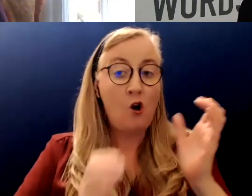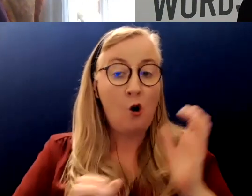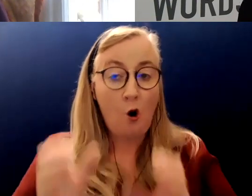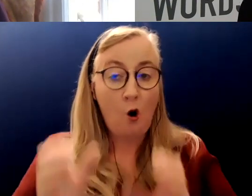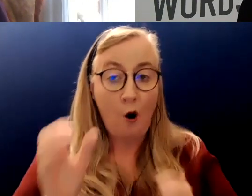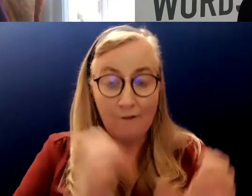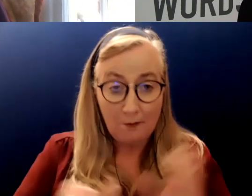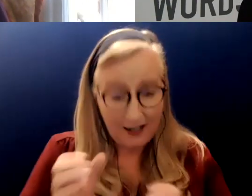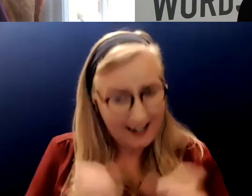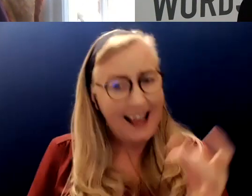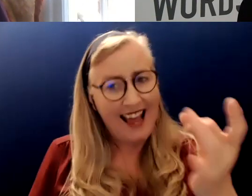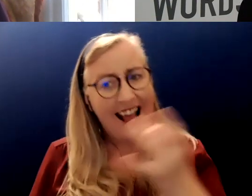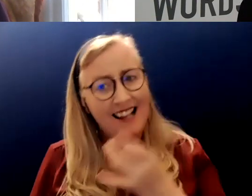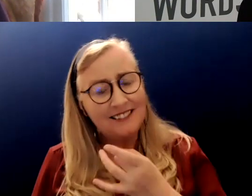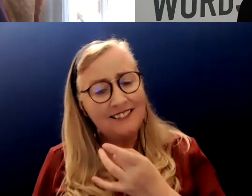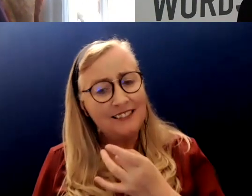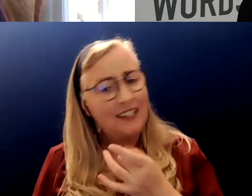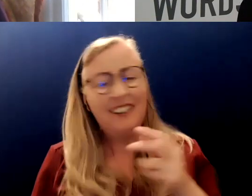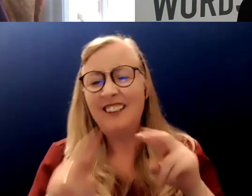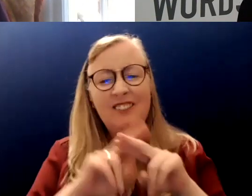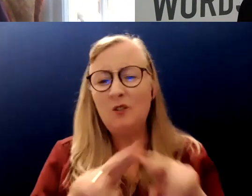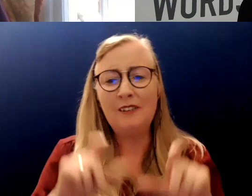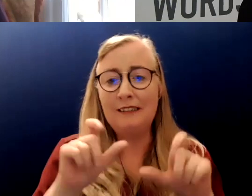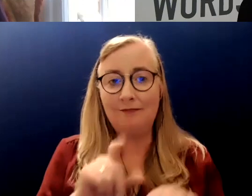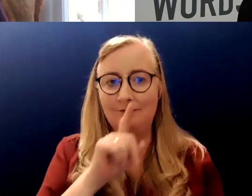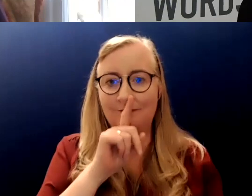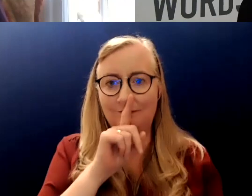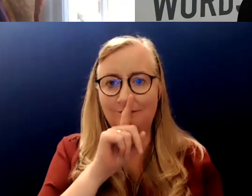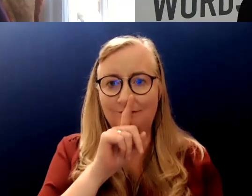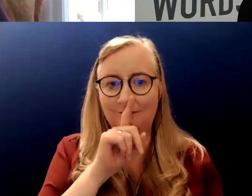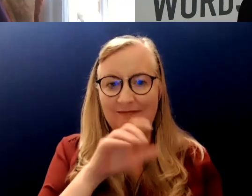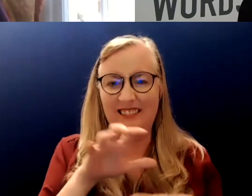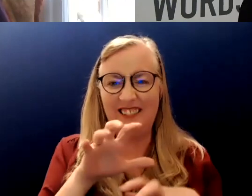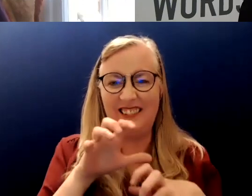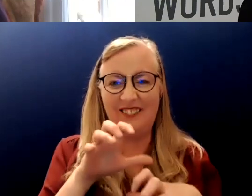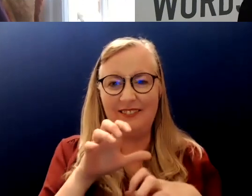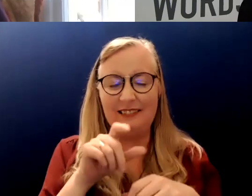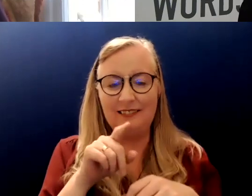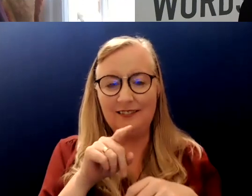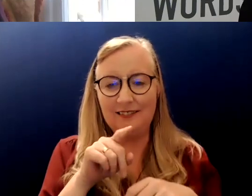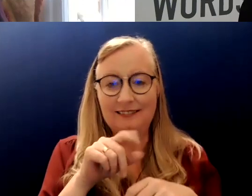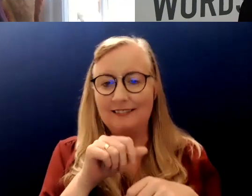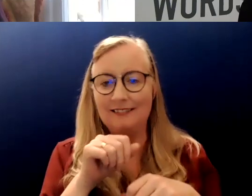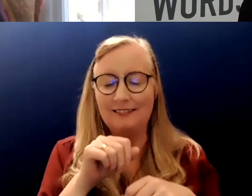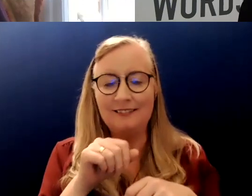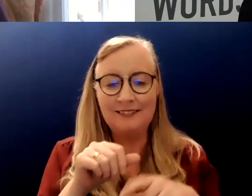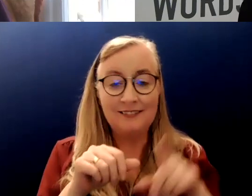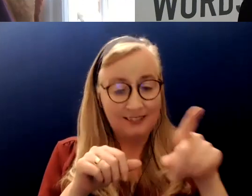me rather than just to remain silent and stiff about something. Uh,